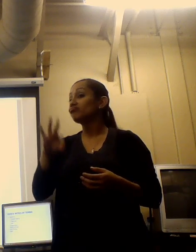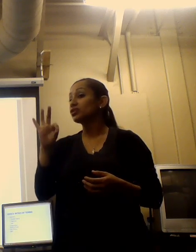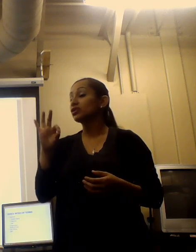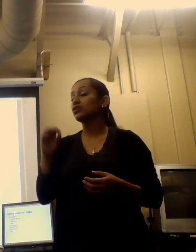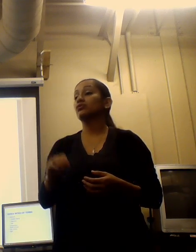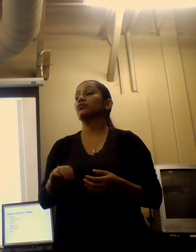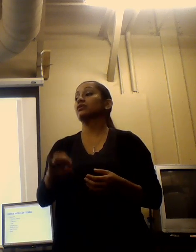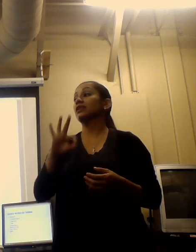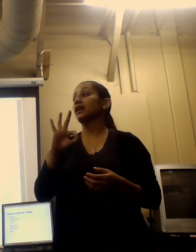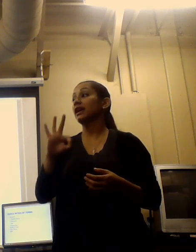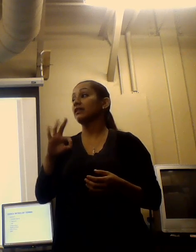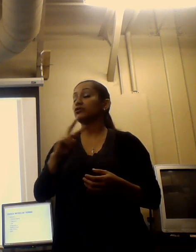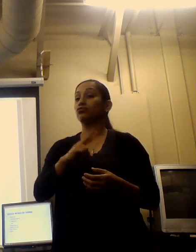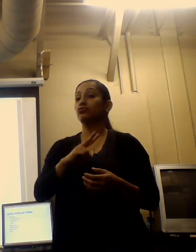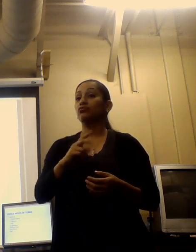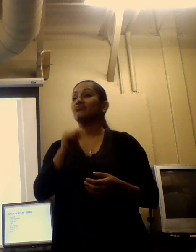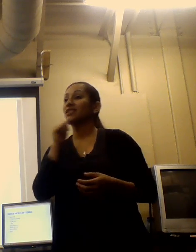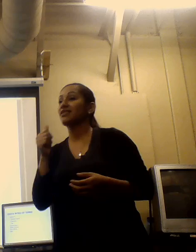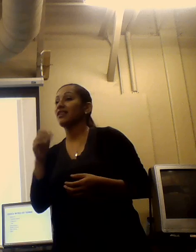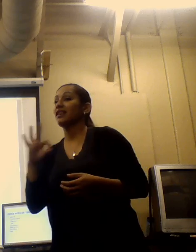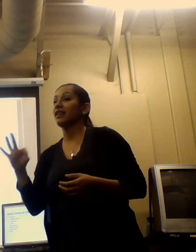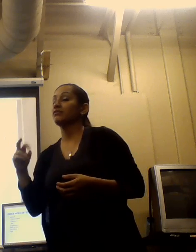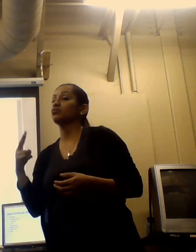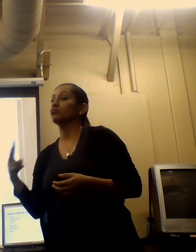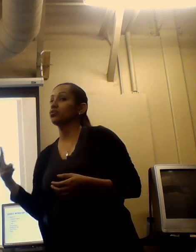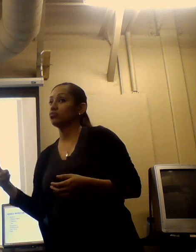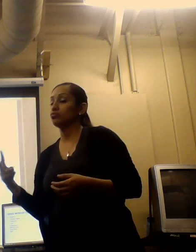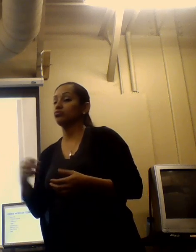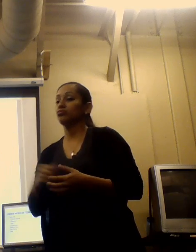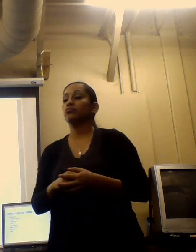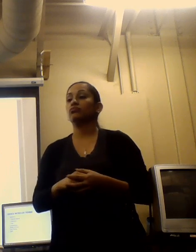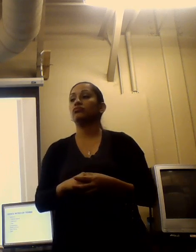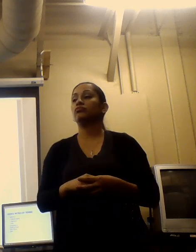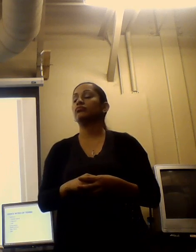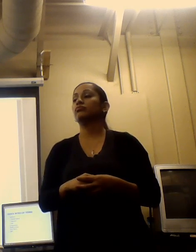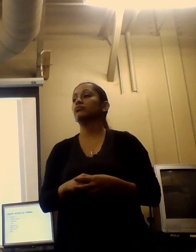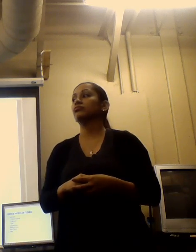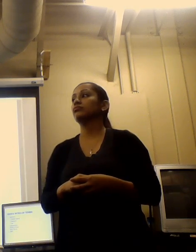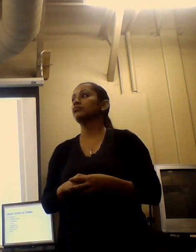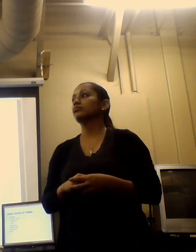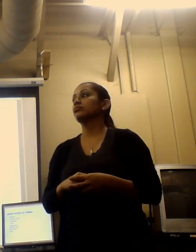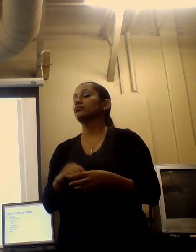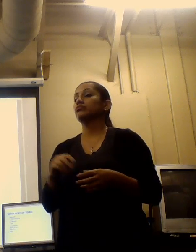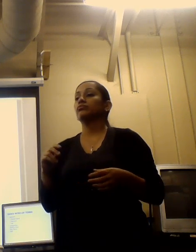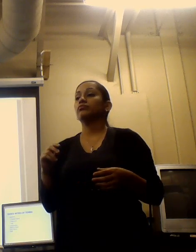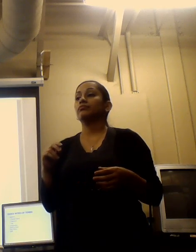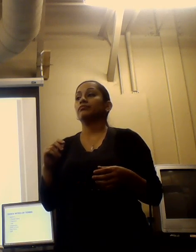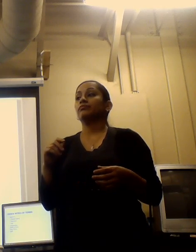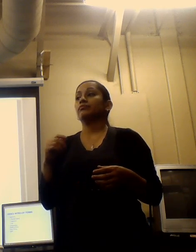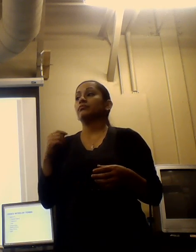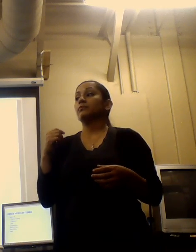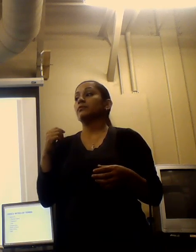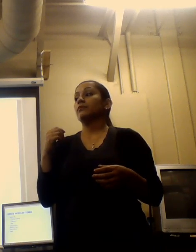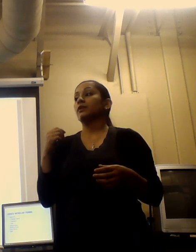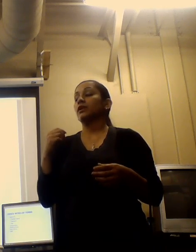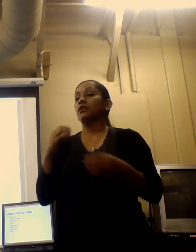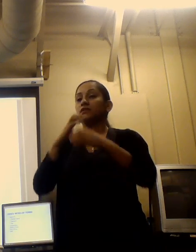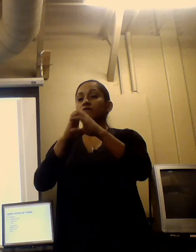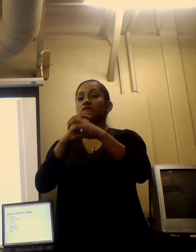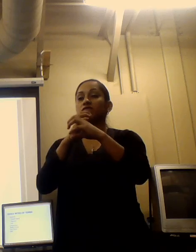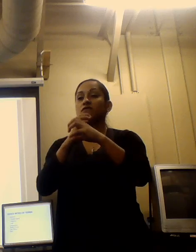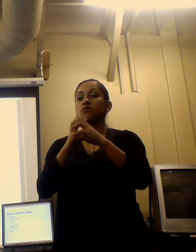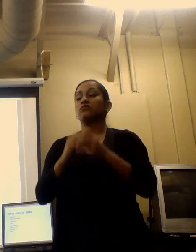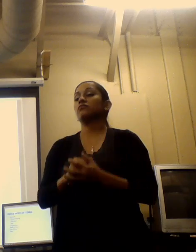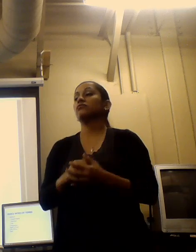At f22, everything's in focus. You would be in focus all the way back to the, to the back of the